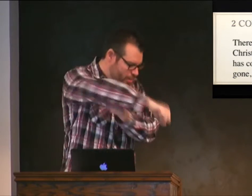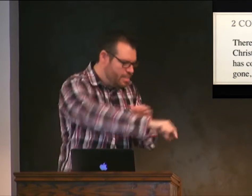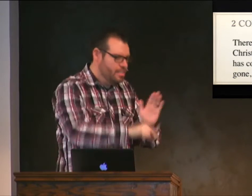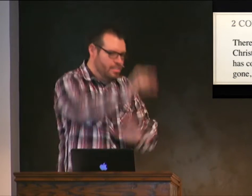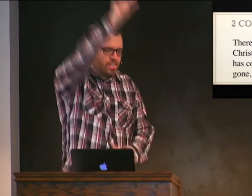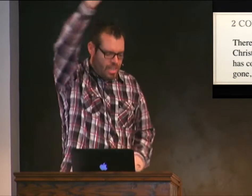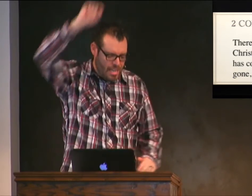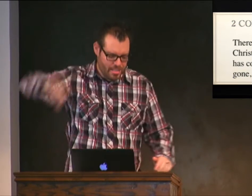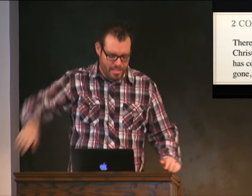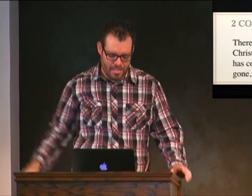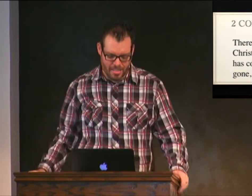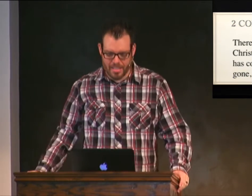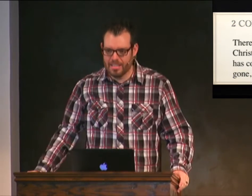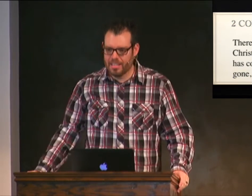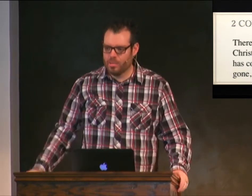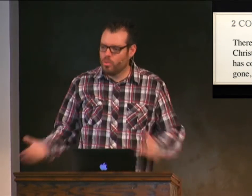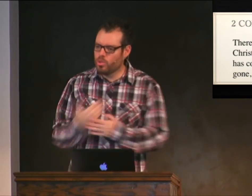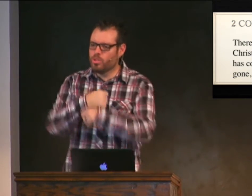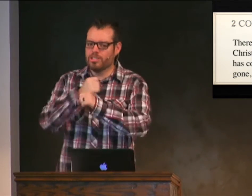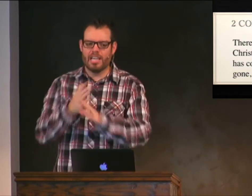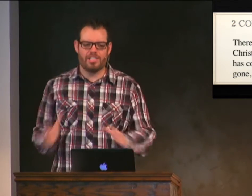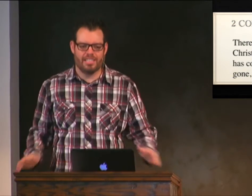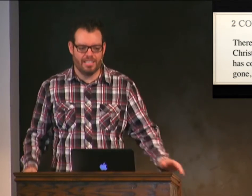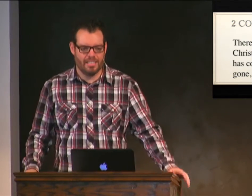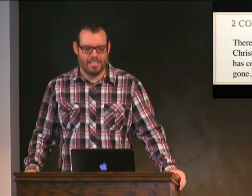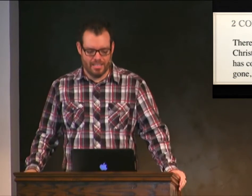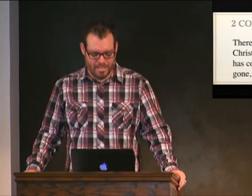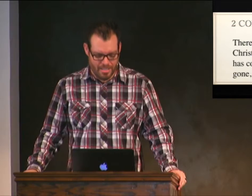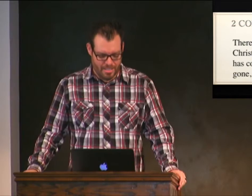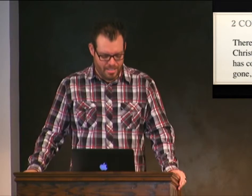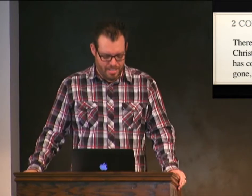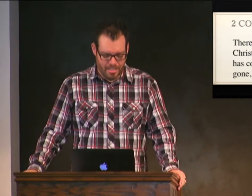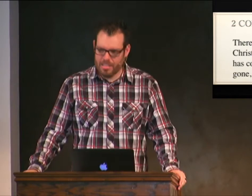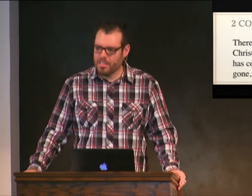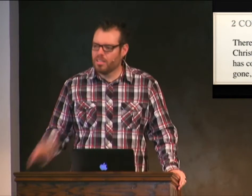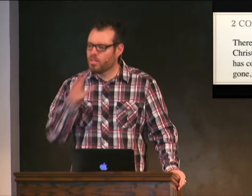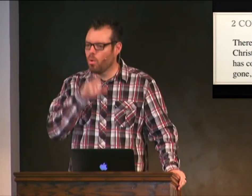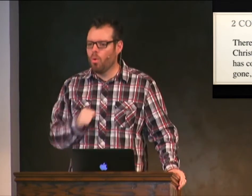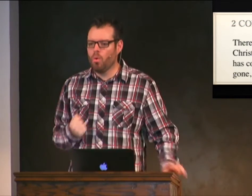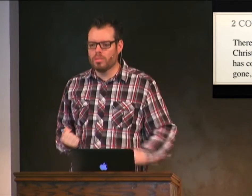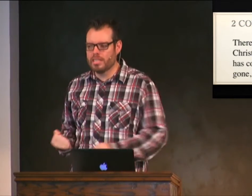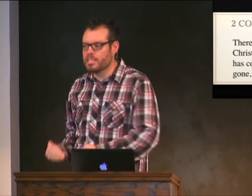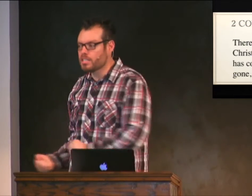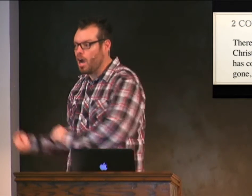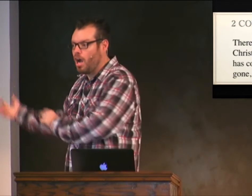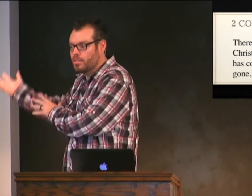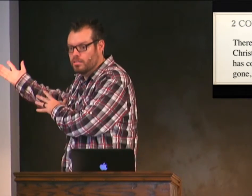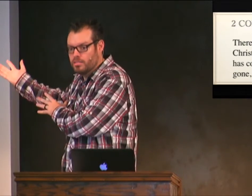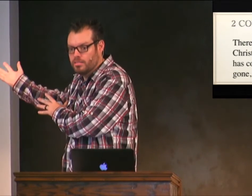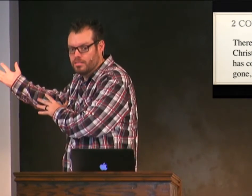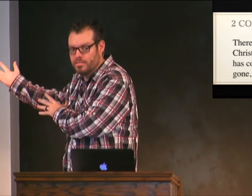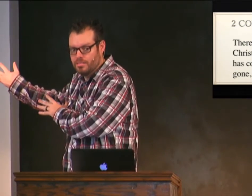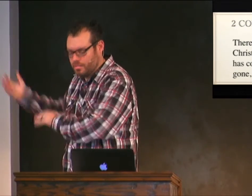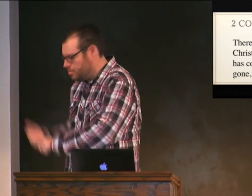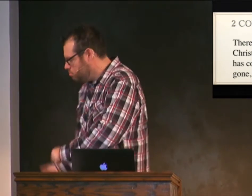We defeated the giant. We're a new creation. The old is gone.